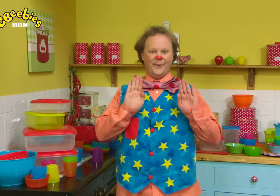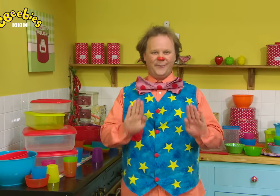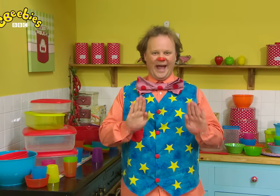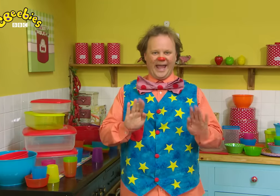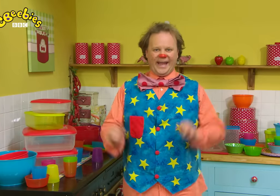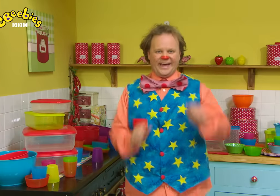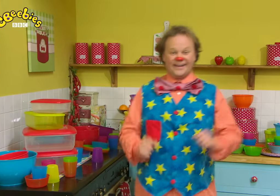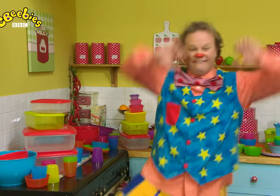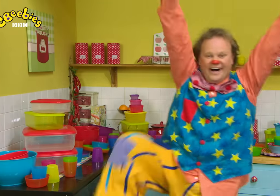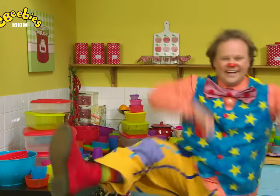Aha!